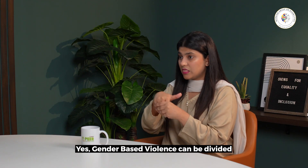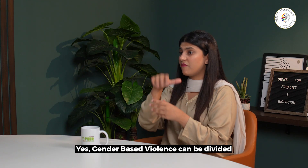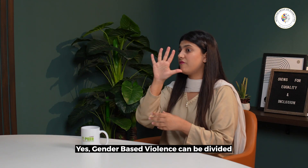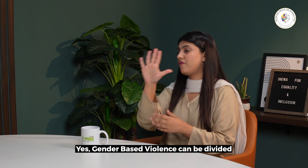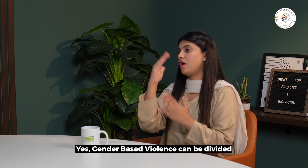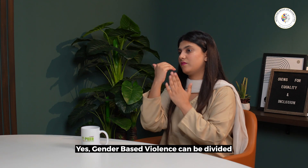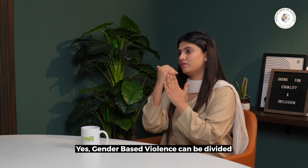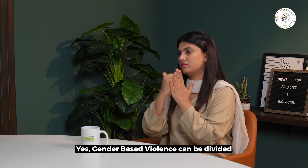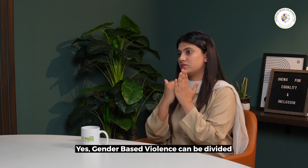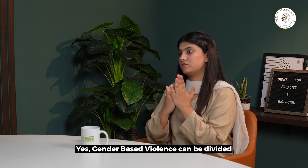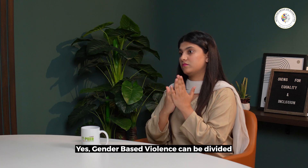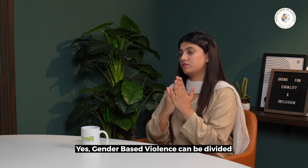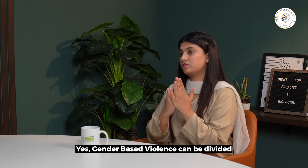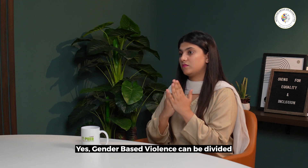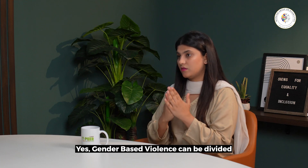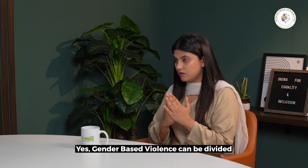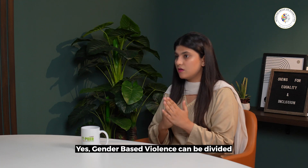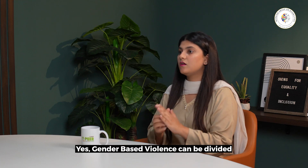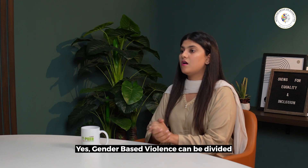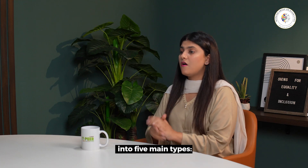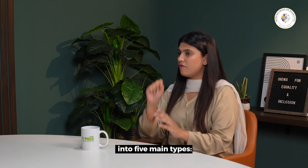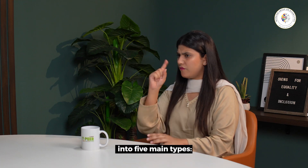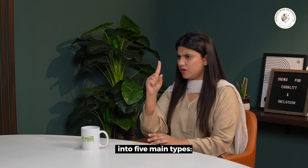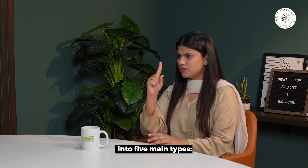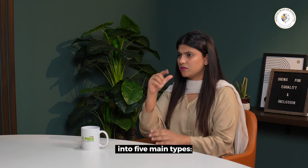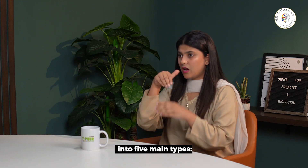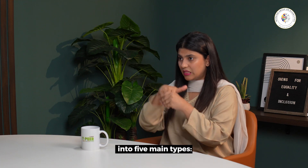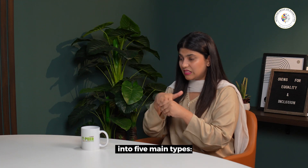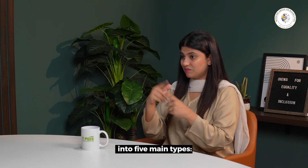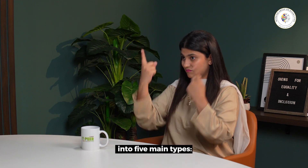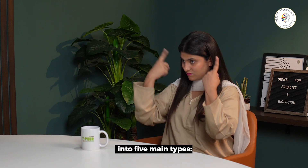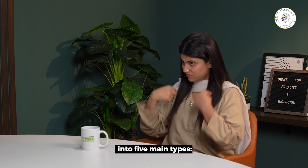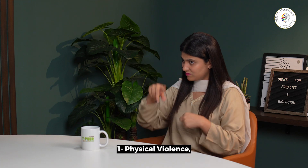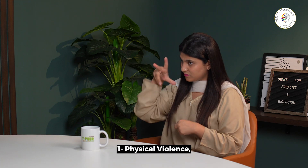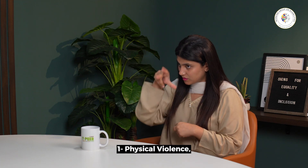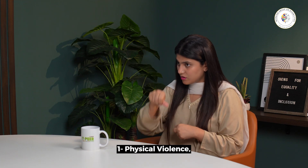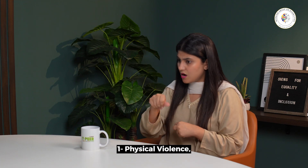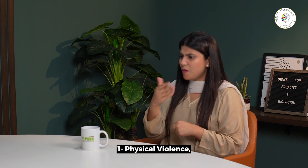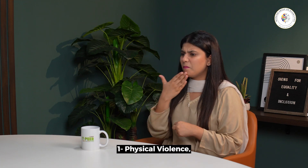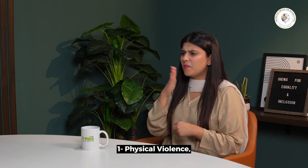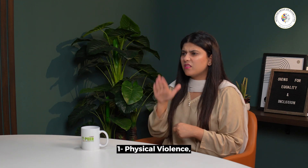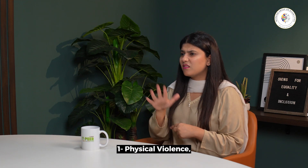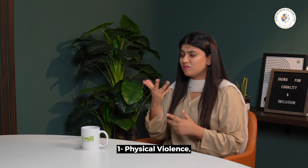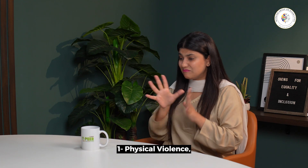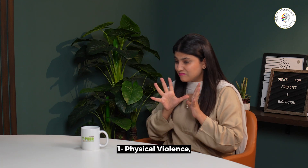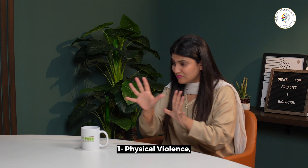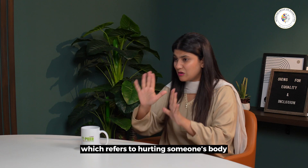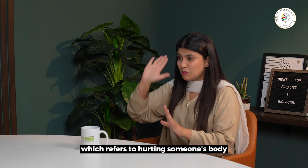Yes, gender based violence can be divided into five main types. First, physical violence, which